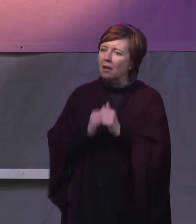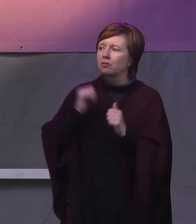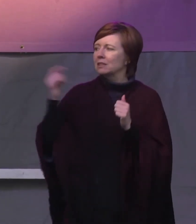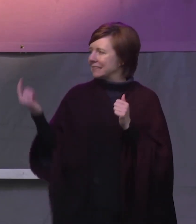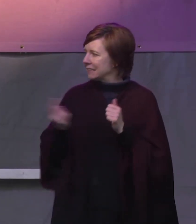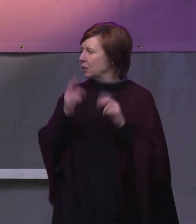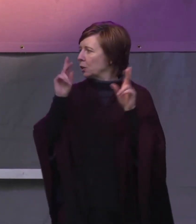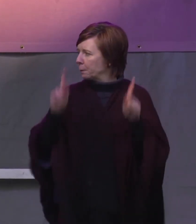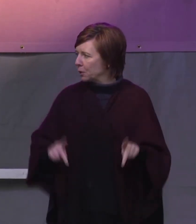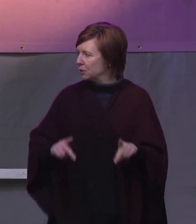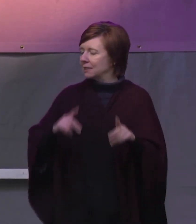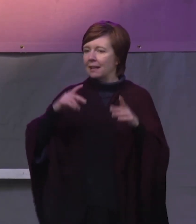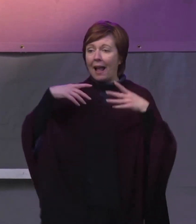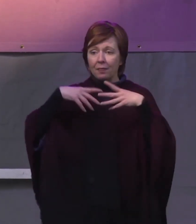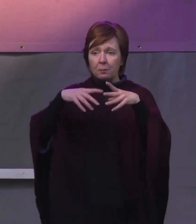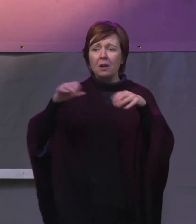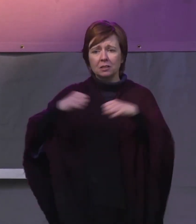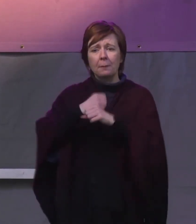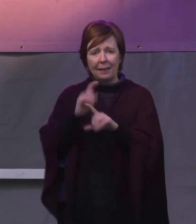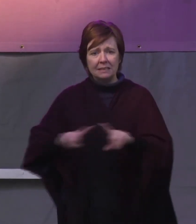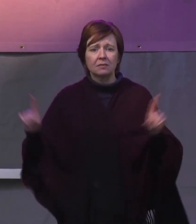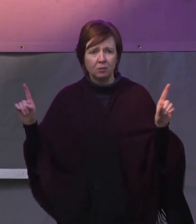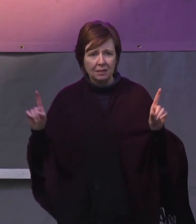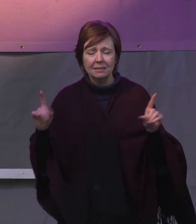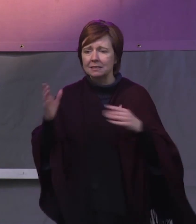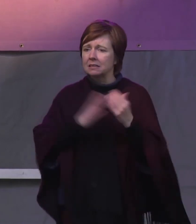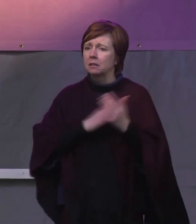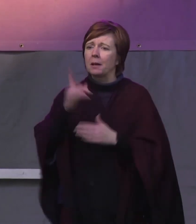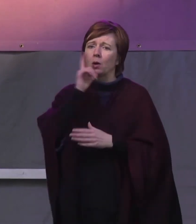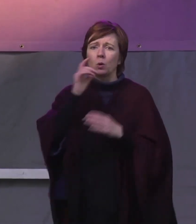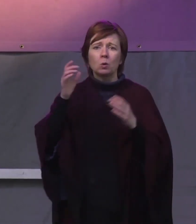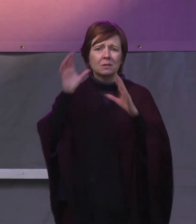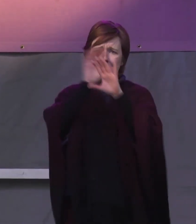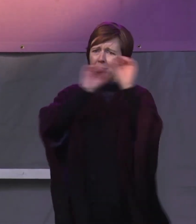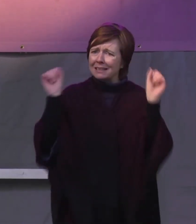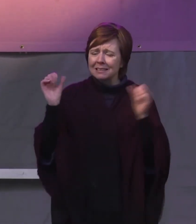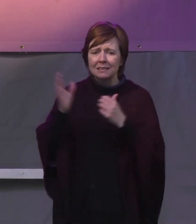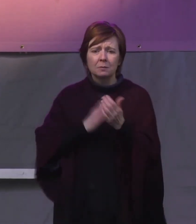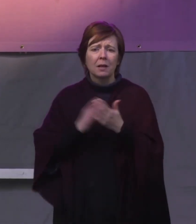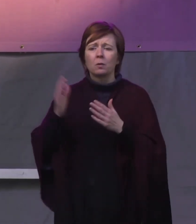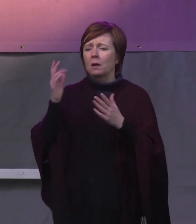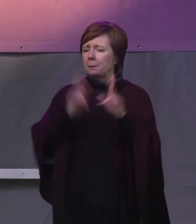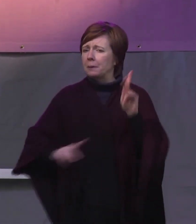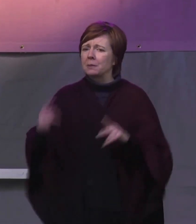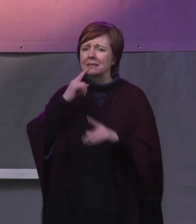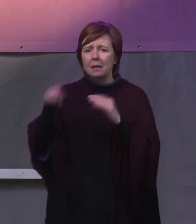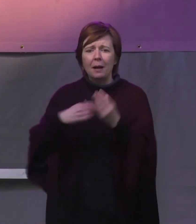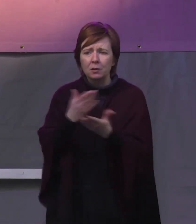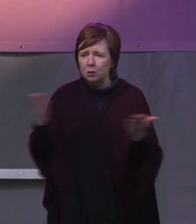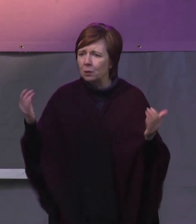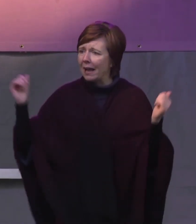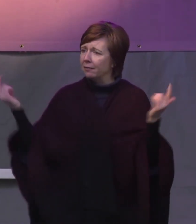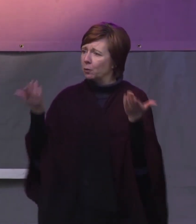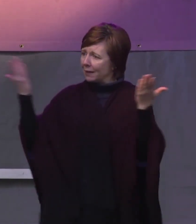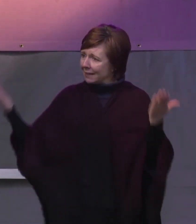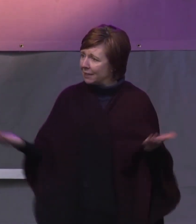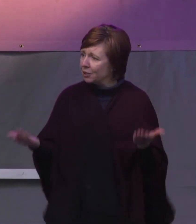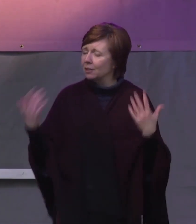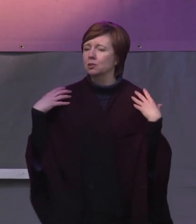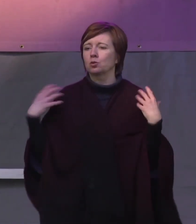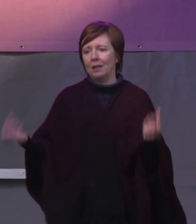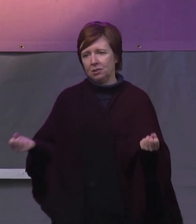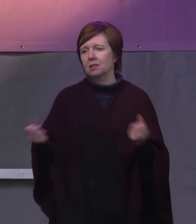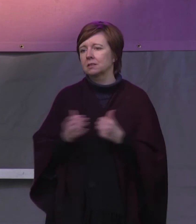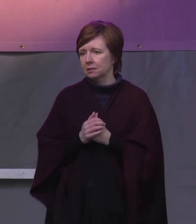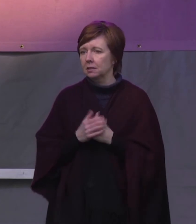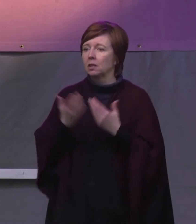single person at this march can make a difference. No matter who is in office, no matter what people say about you, everyone here is